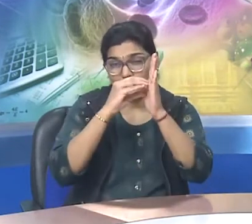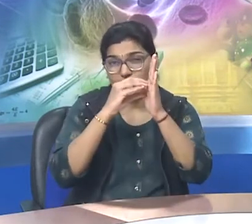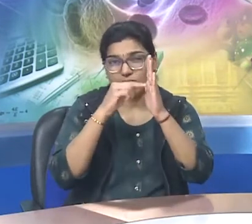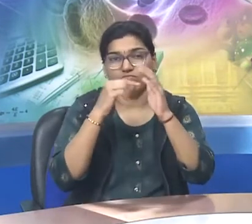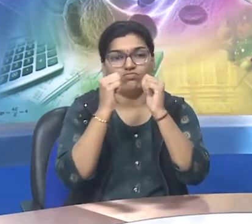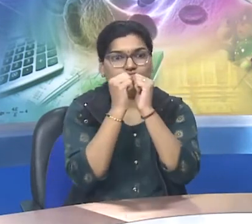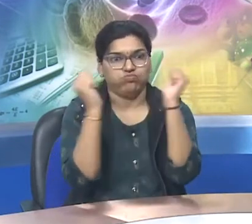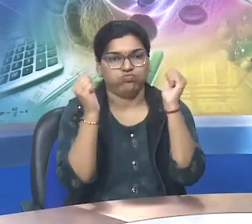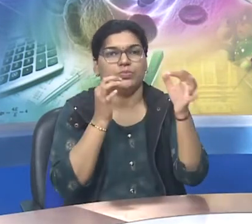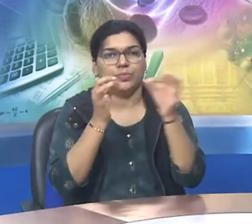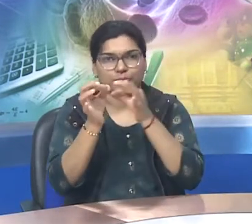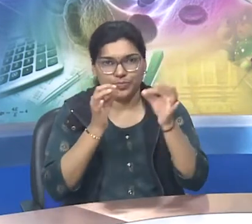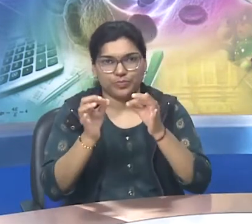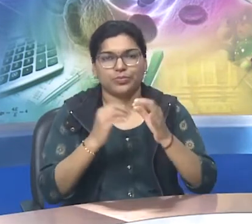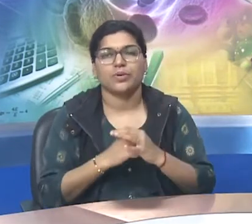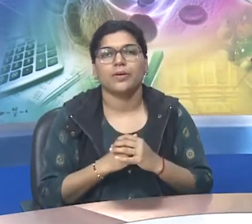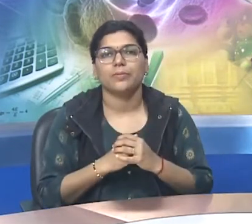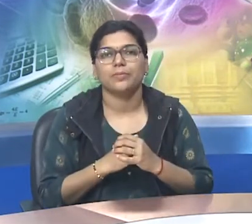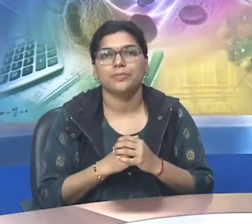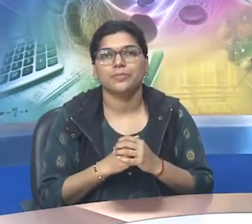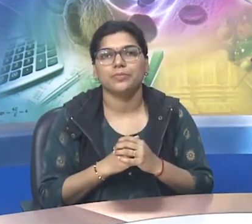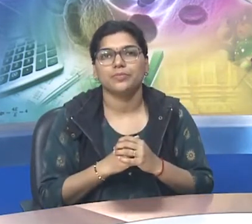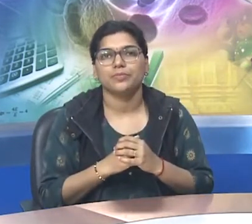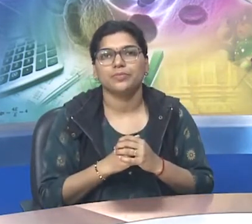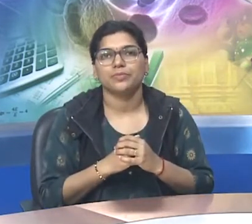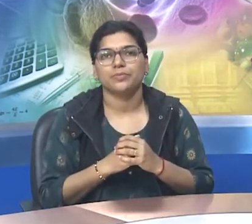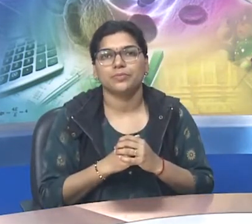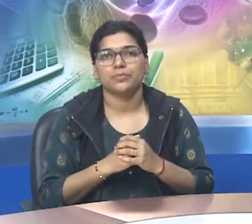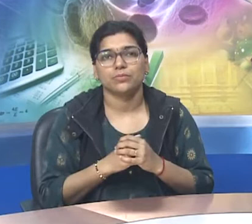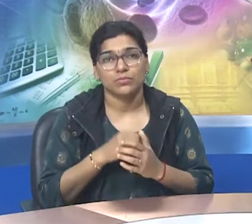Let us now understand the meaning of these lines.